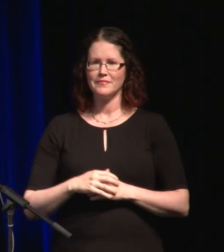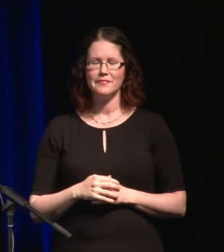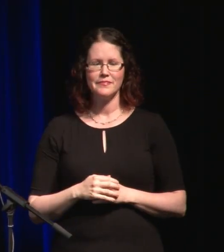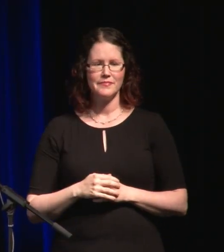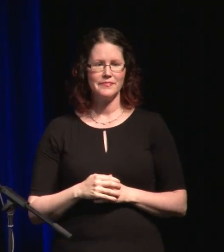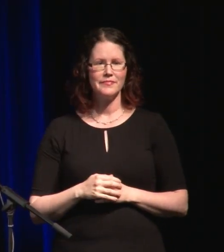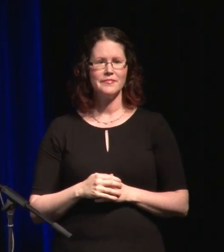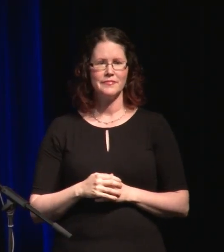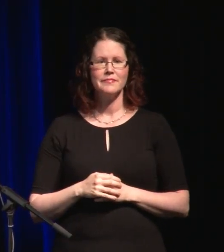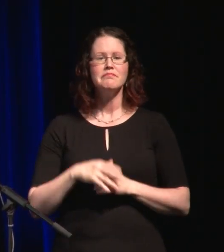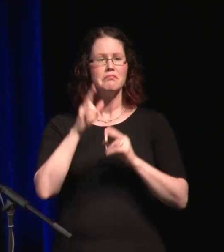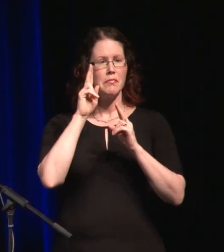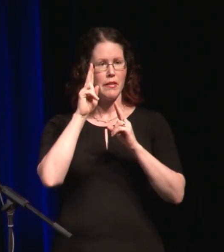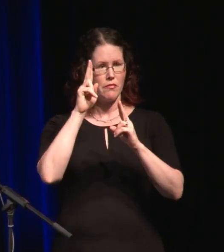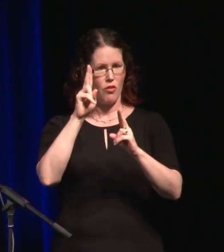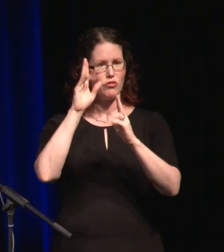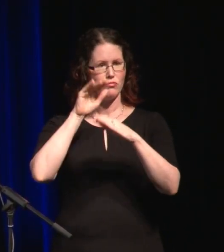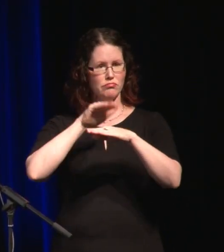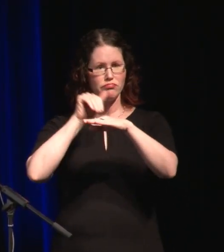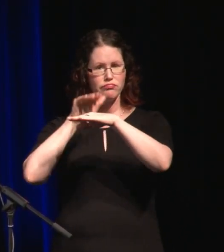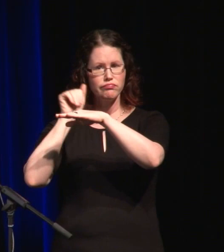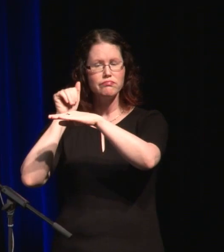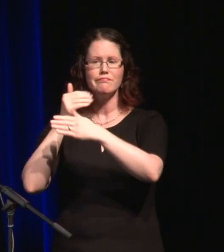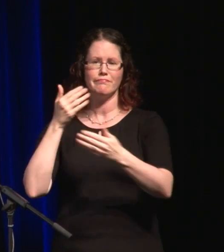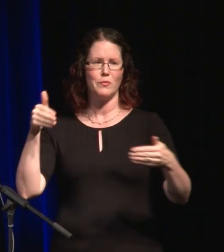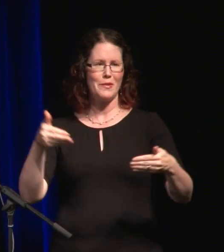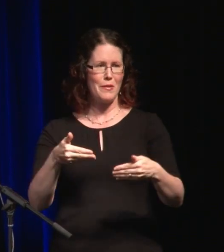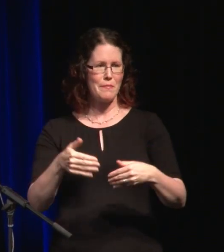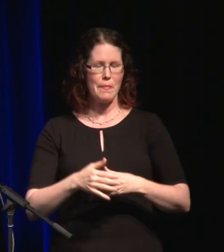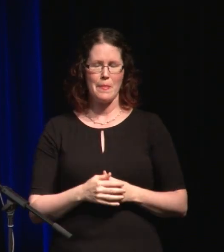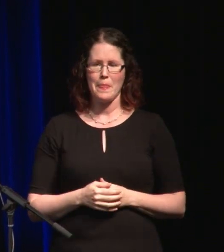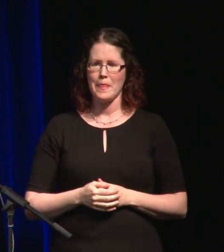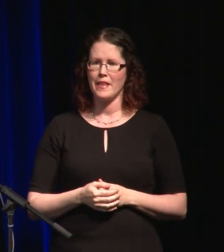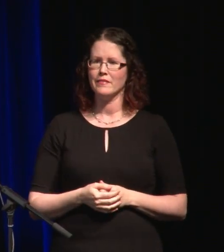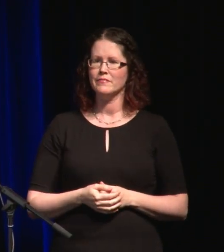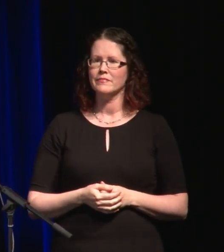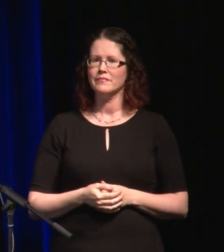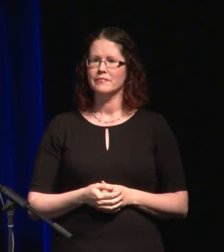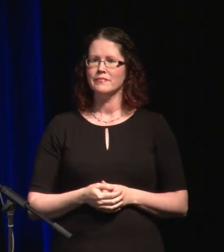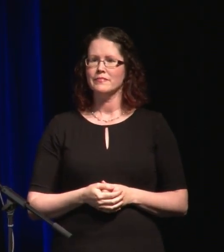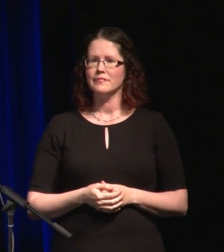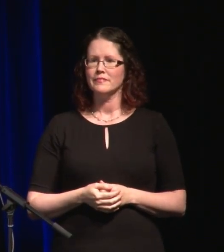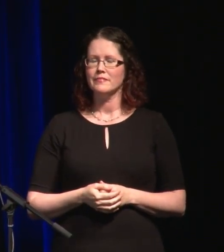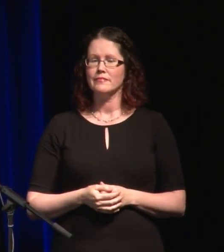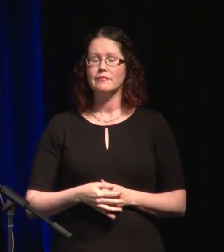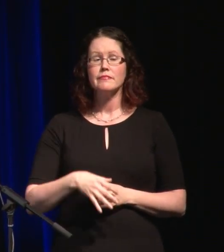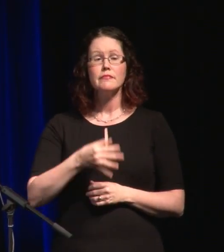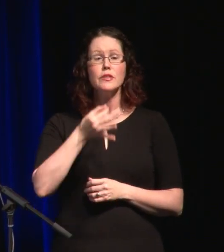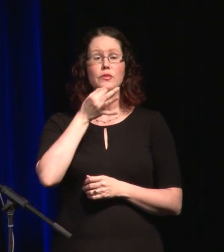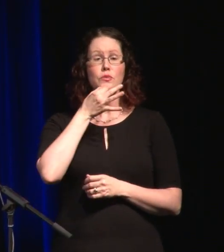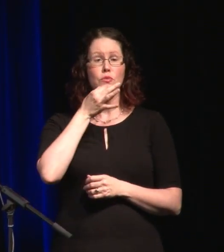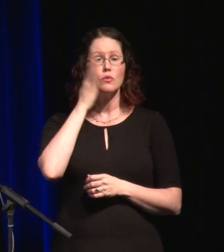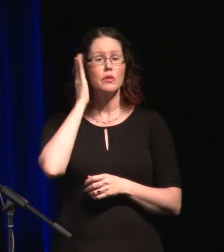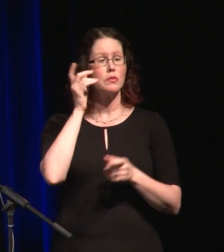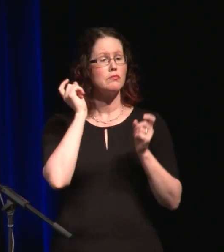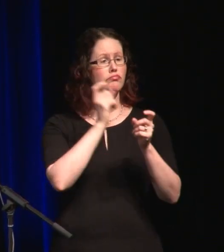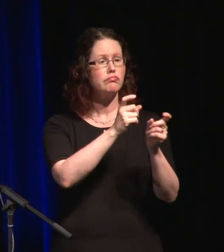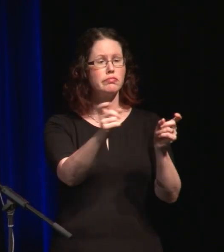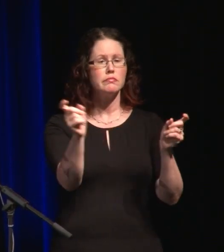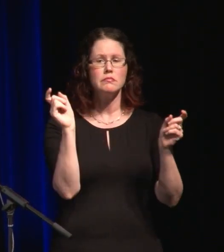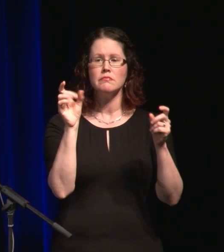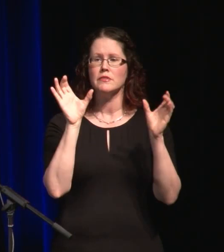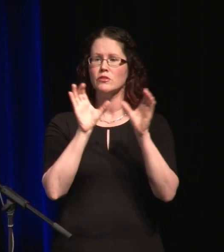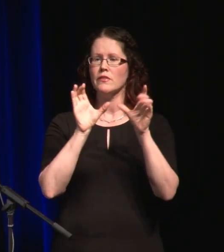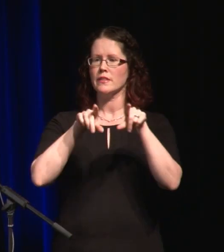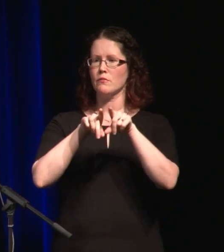and our honored guests. In just a few moments, we will present our graduates with their diplomas